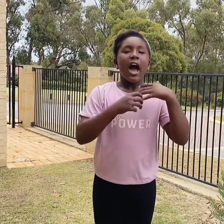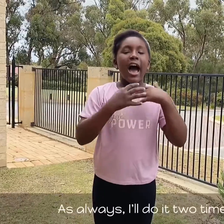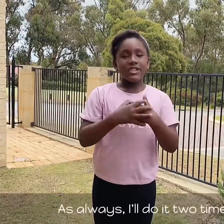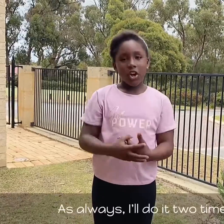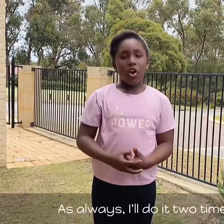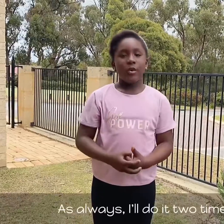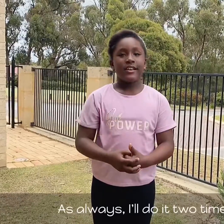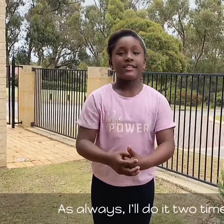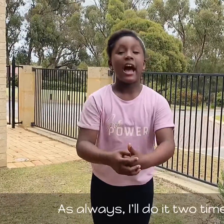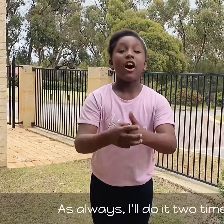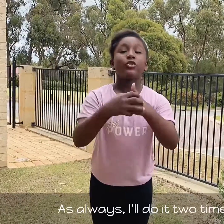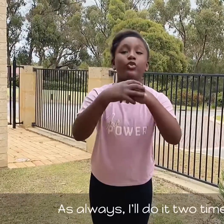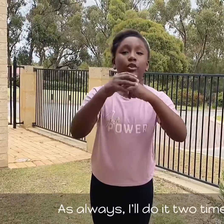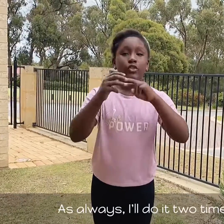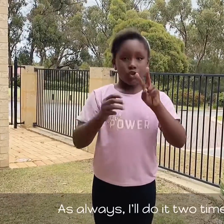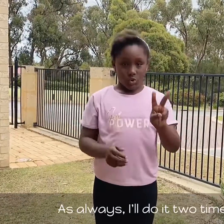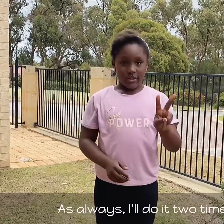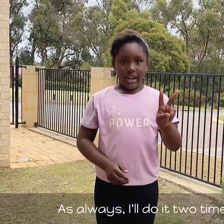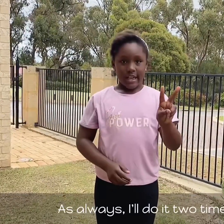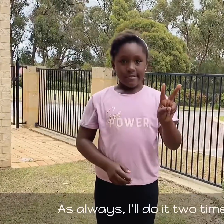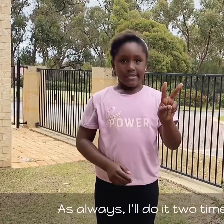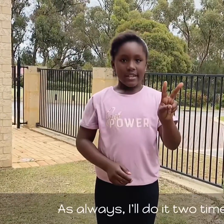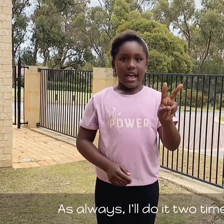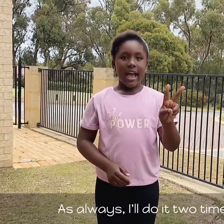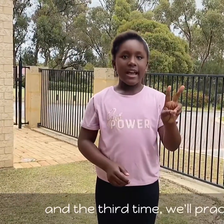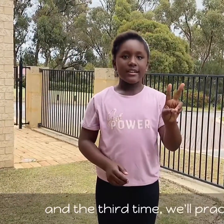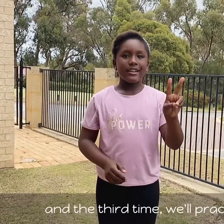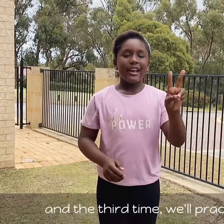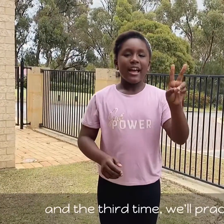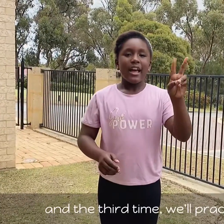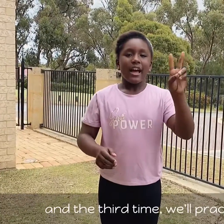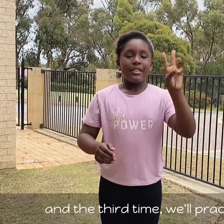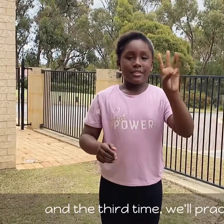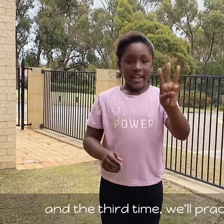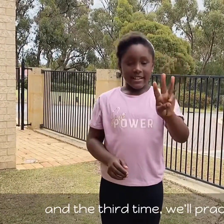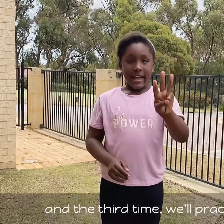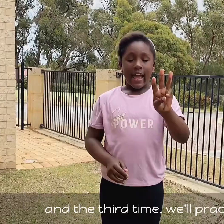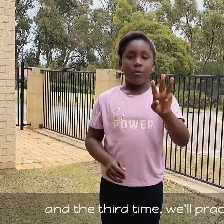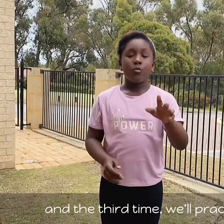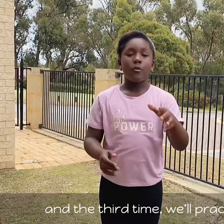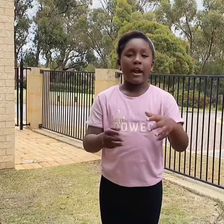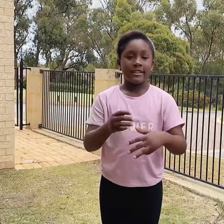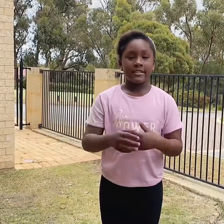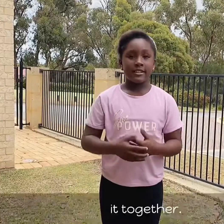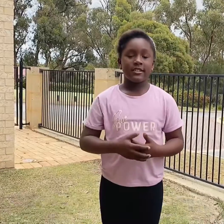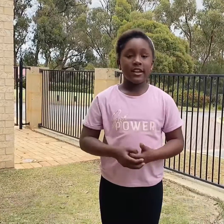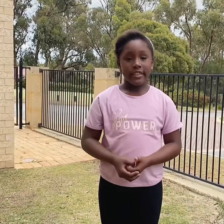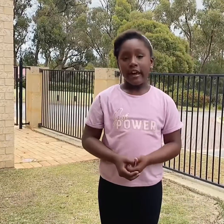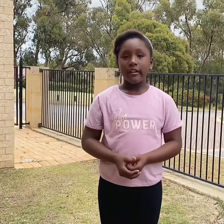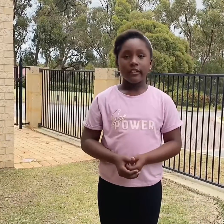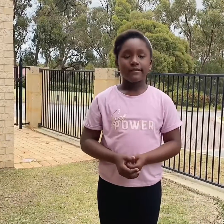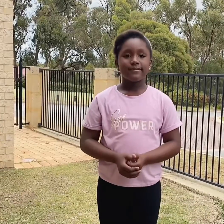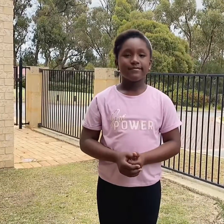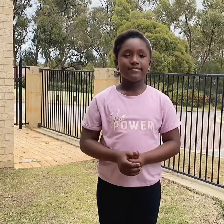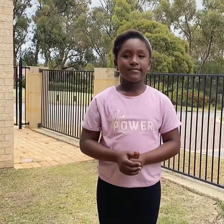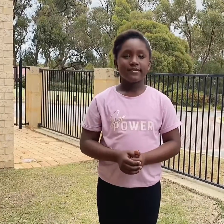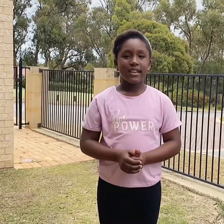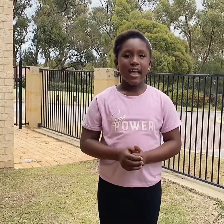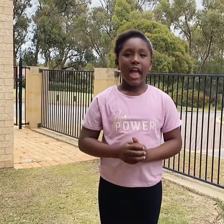As always, I'll do it 2 times, and the 3rd time we'll practice it together. Are